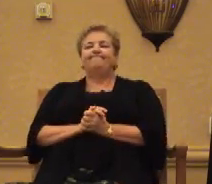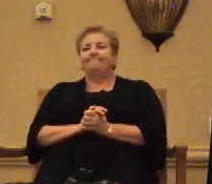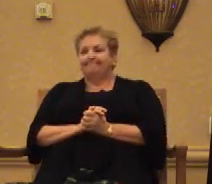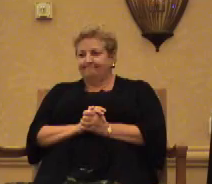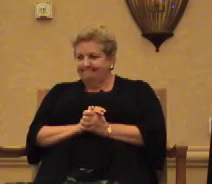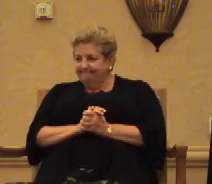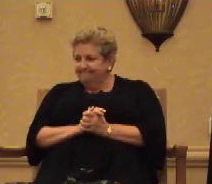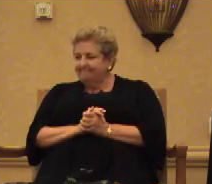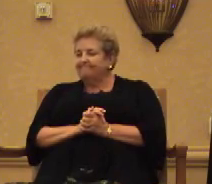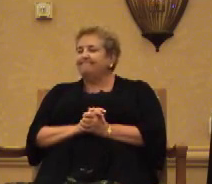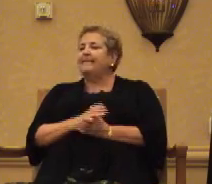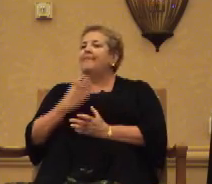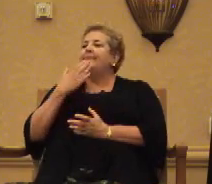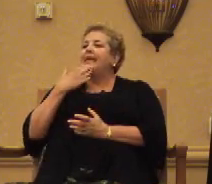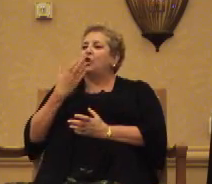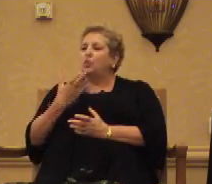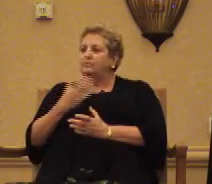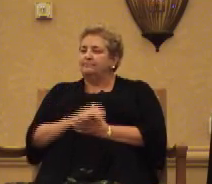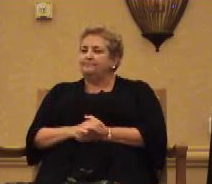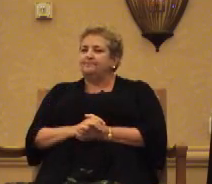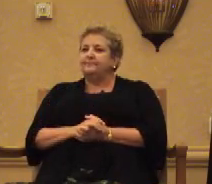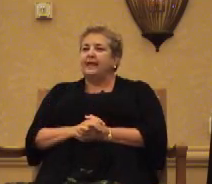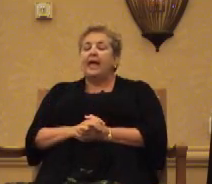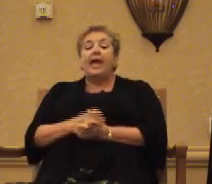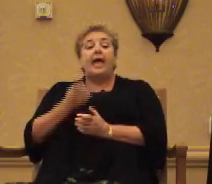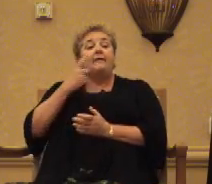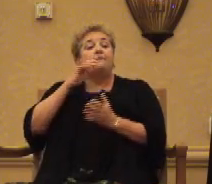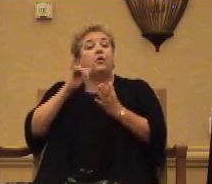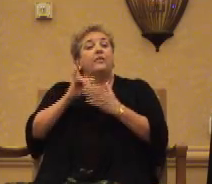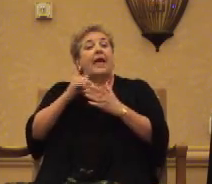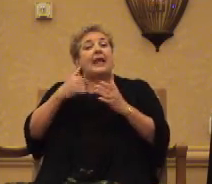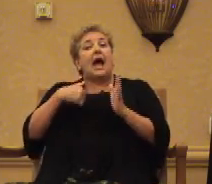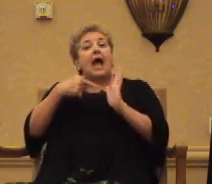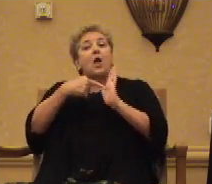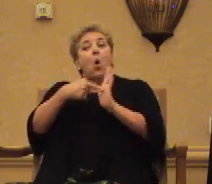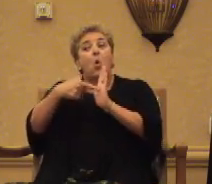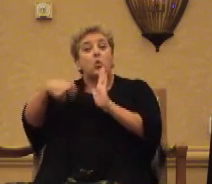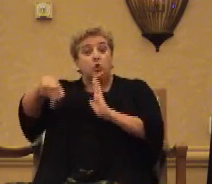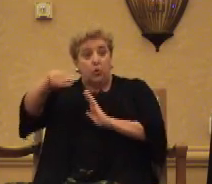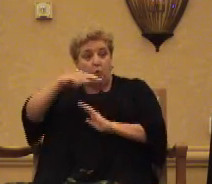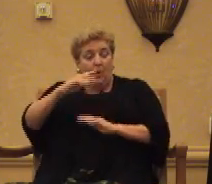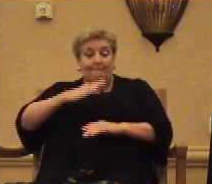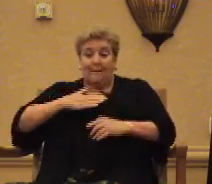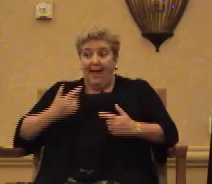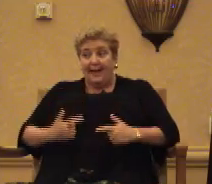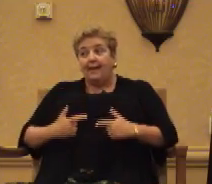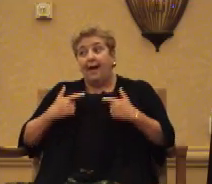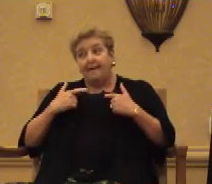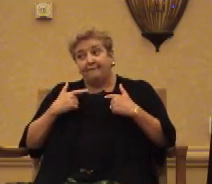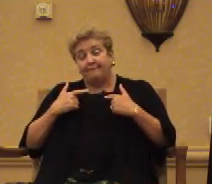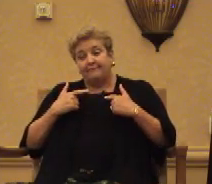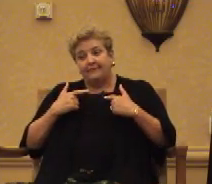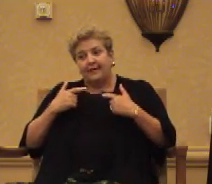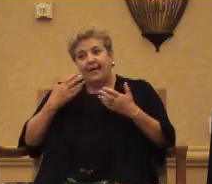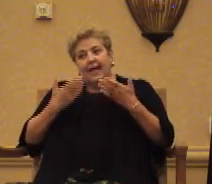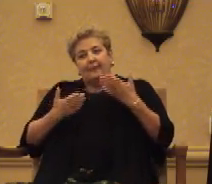And for that, I owe you my life and probably as important, if not more, my